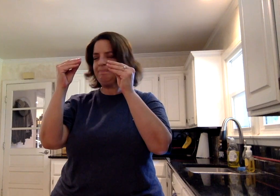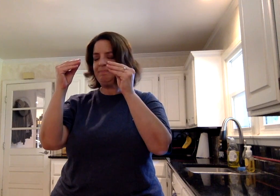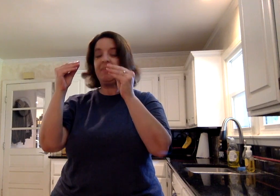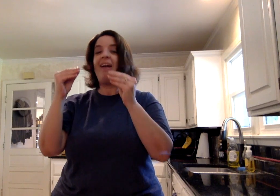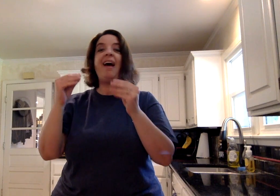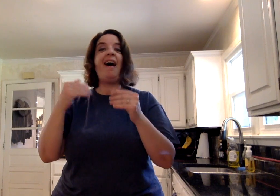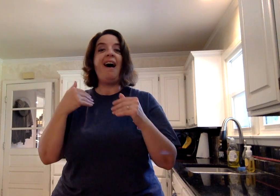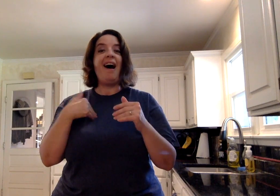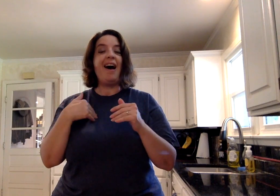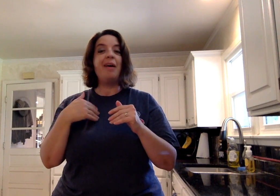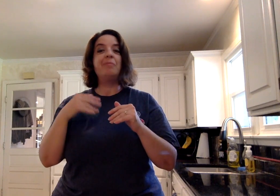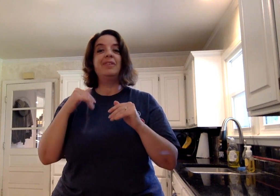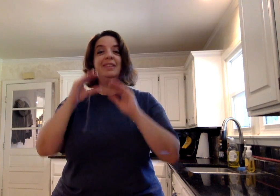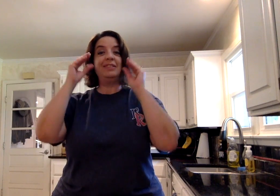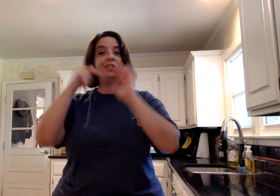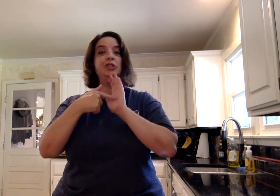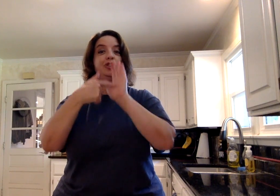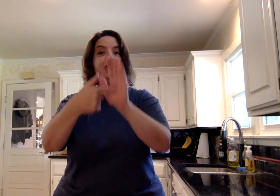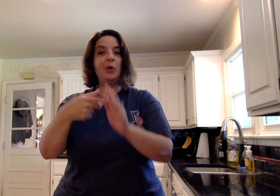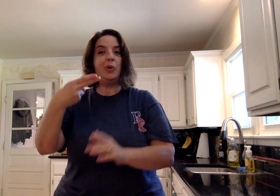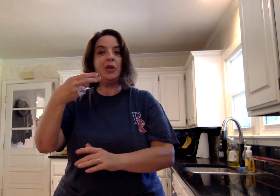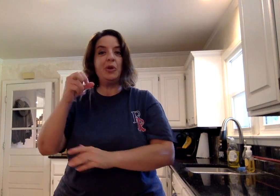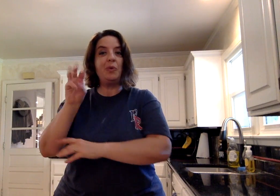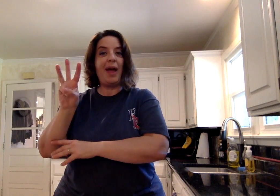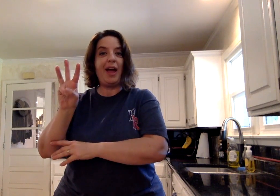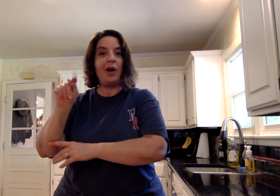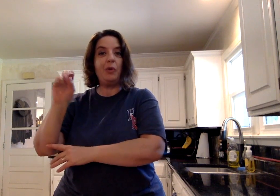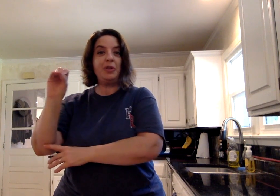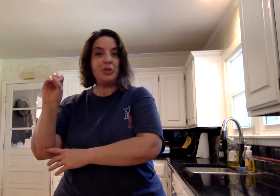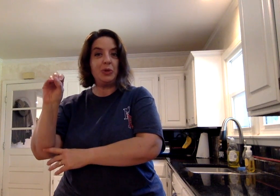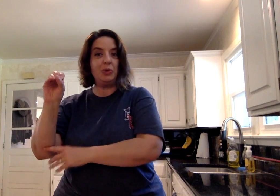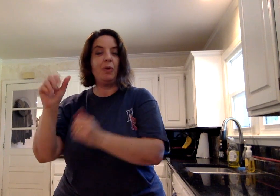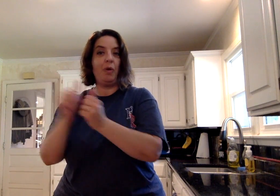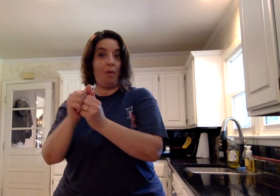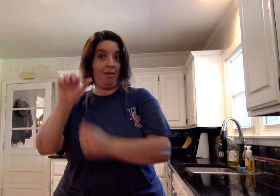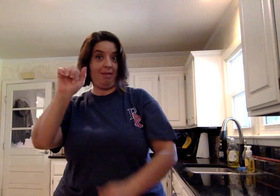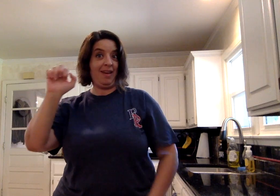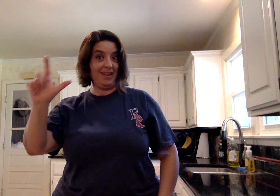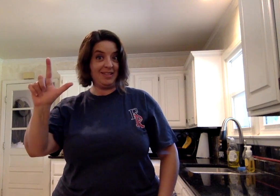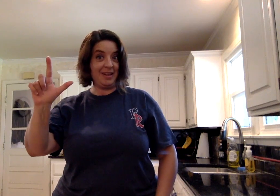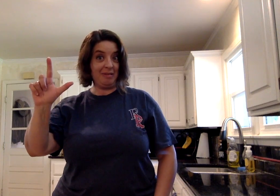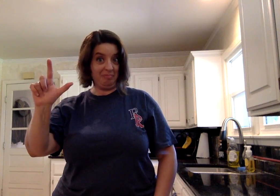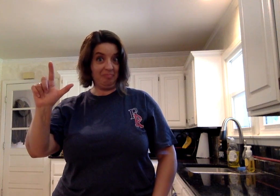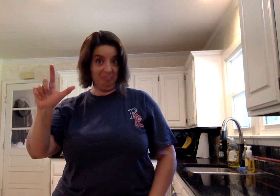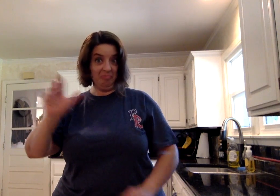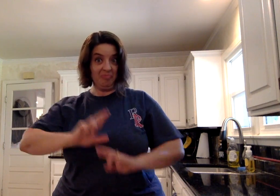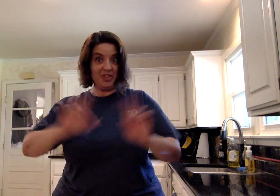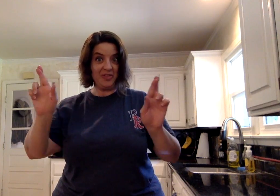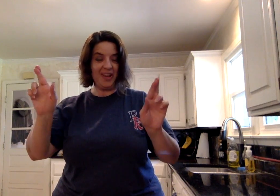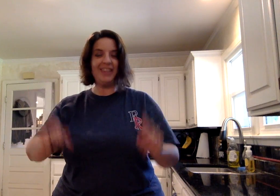teach. Whatever, I'm going to show you how to with ASL. Are you